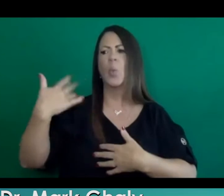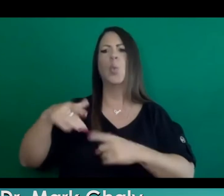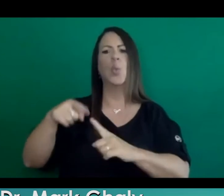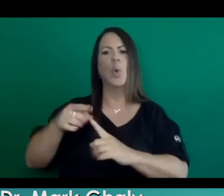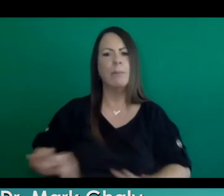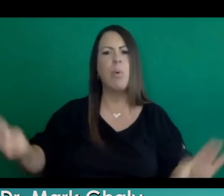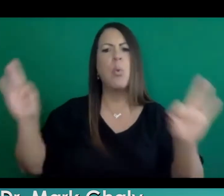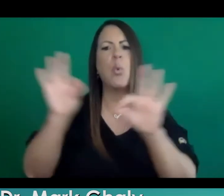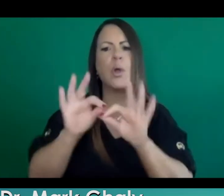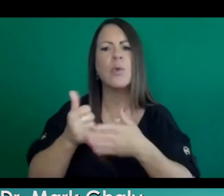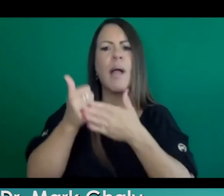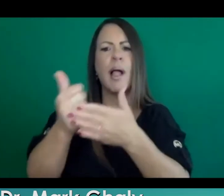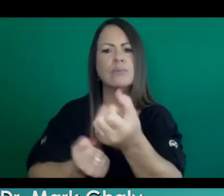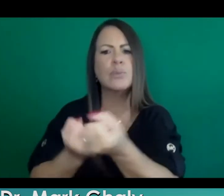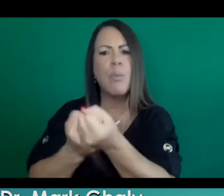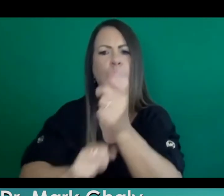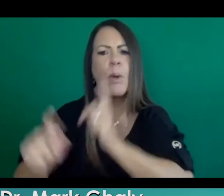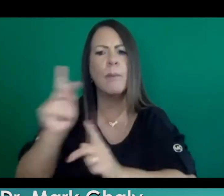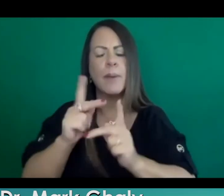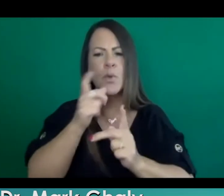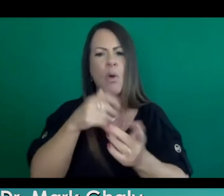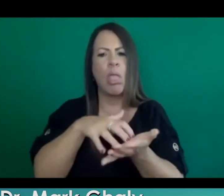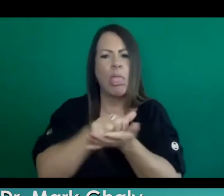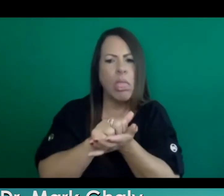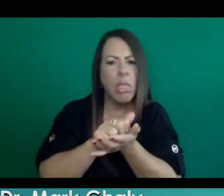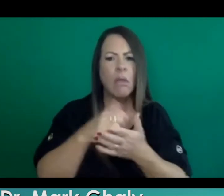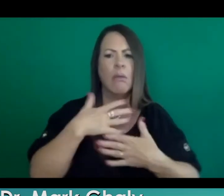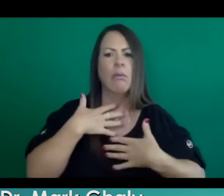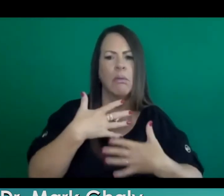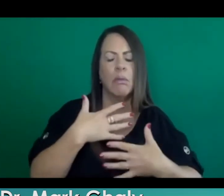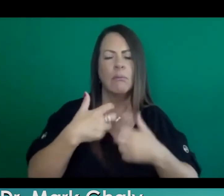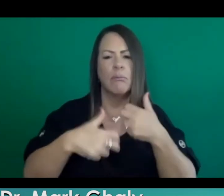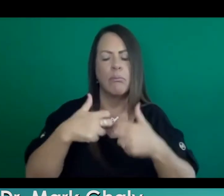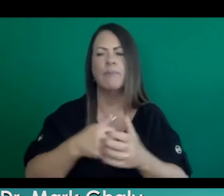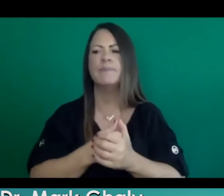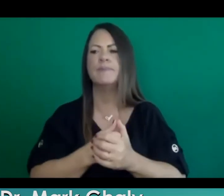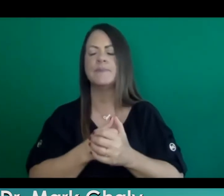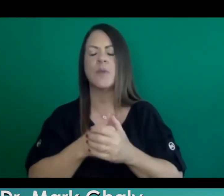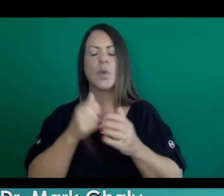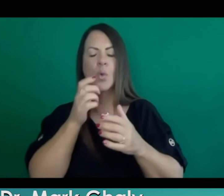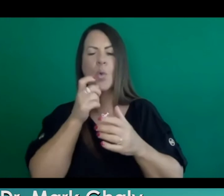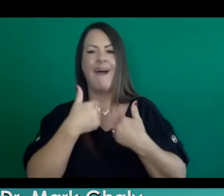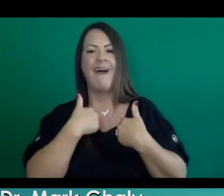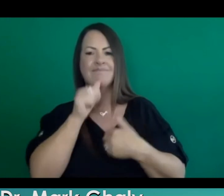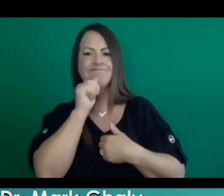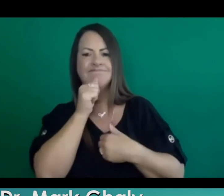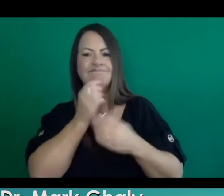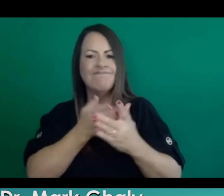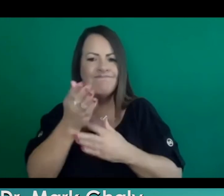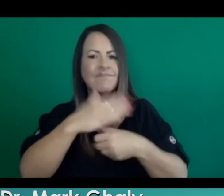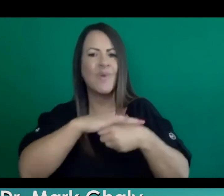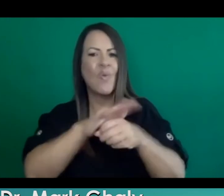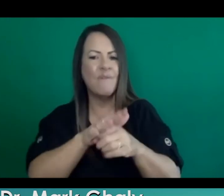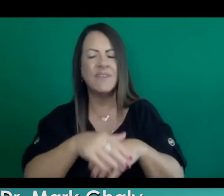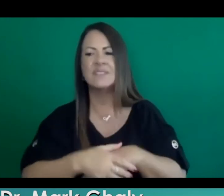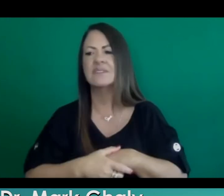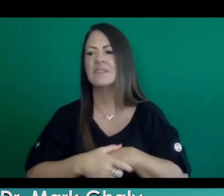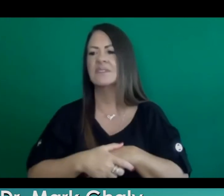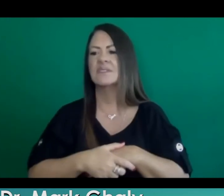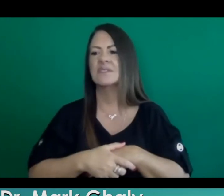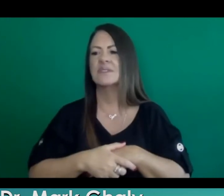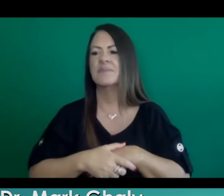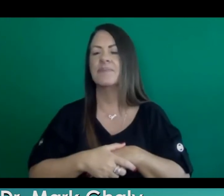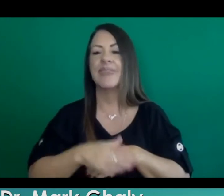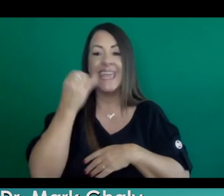in helping support people with COVID-19. But we learned over the last few months that having somebody on a